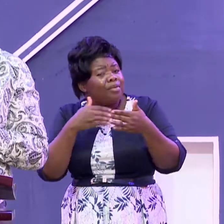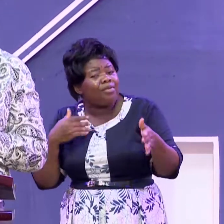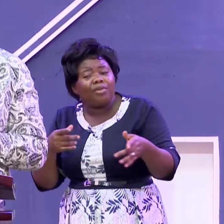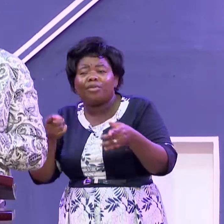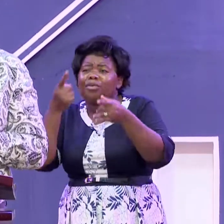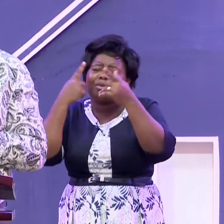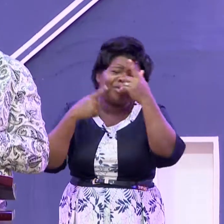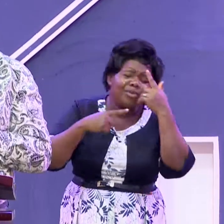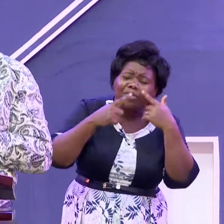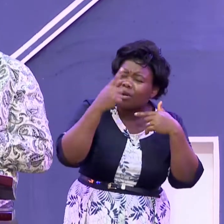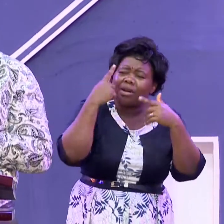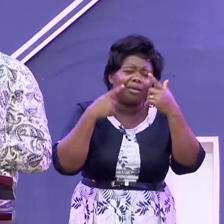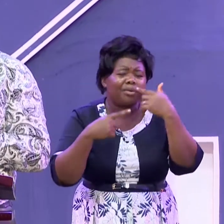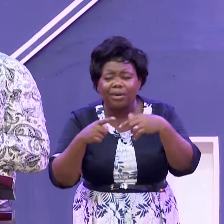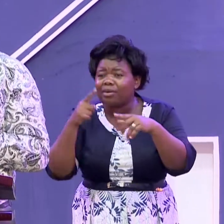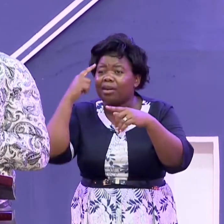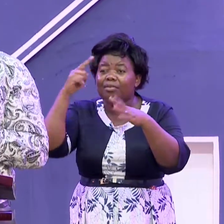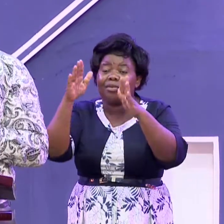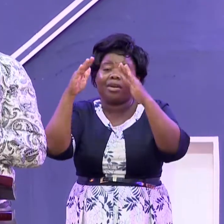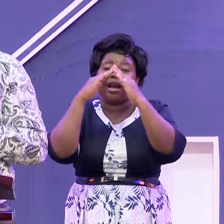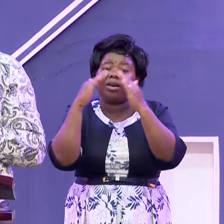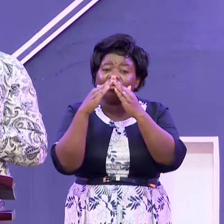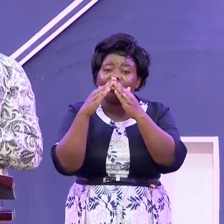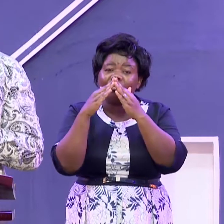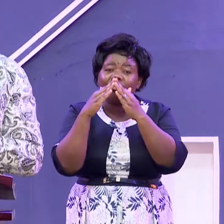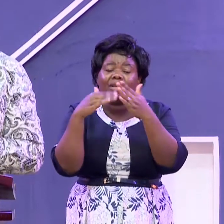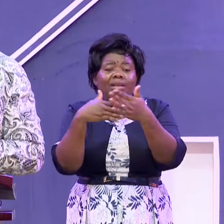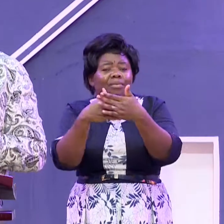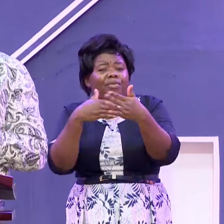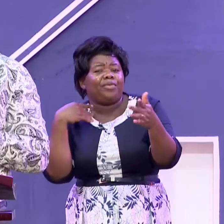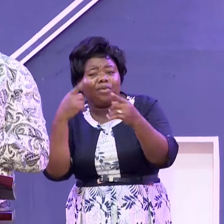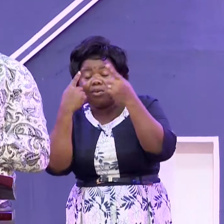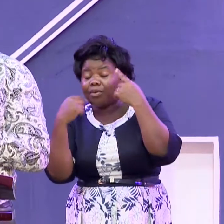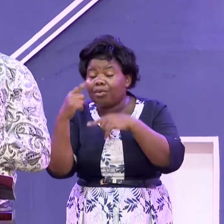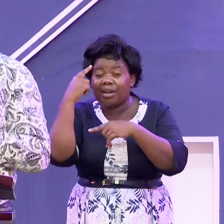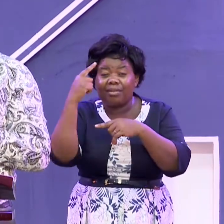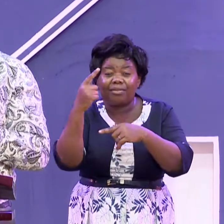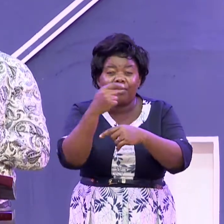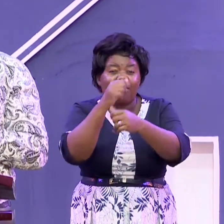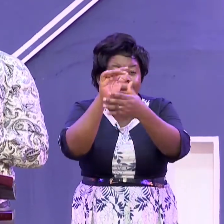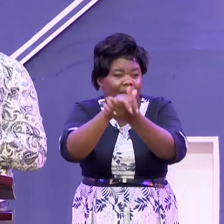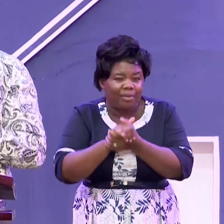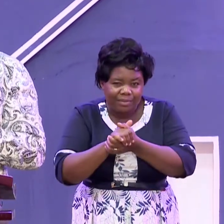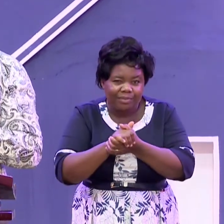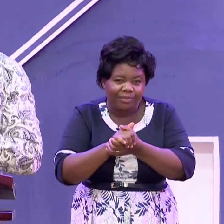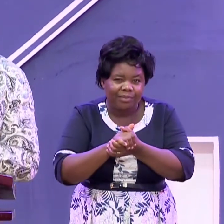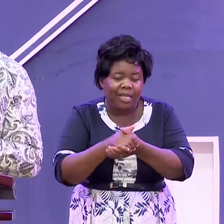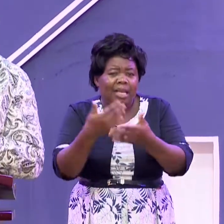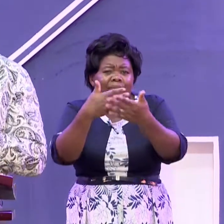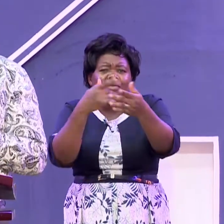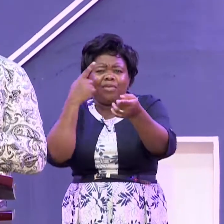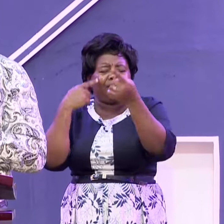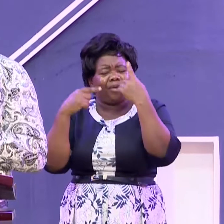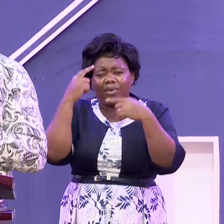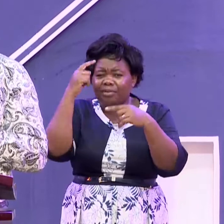for the house, nga tonakabira nyumba, before you cry for the marriage, nga tonakabira bufumbo, before you cry for that job,